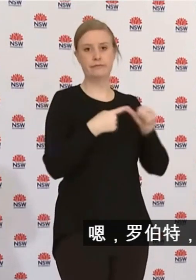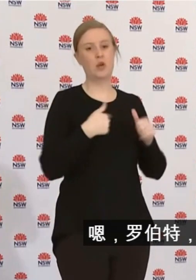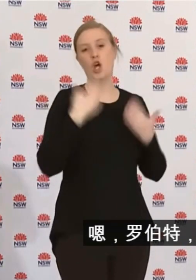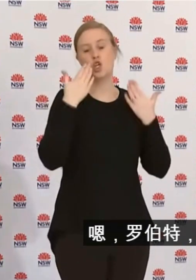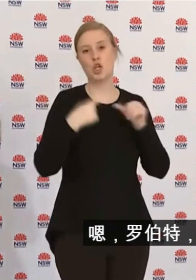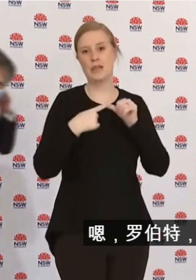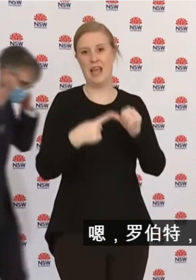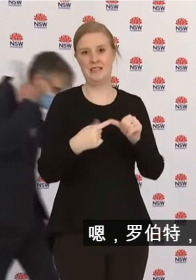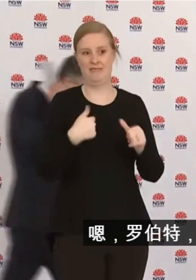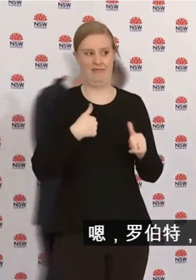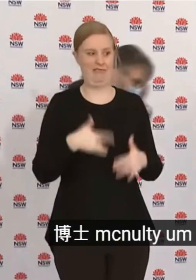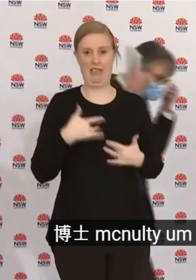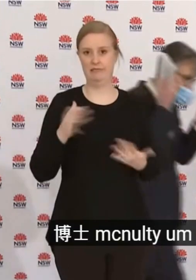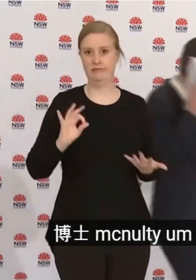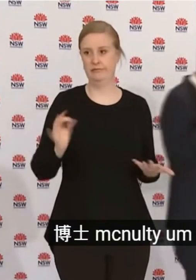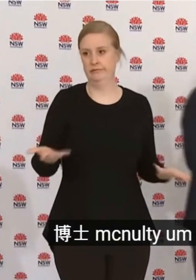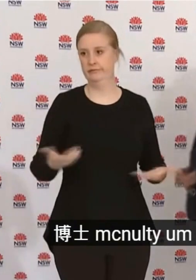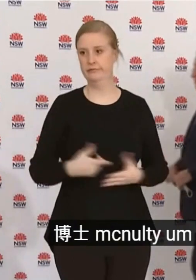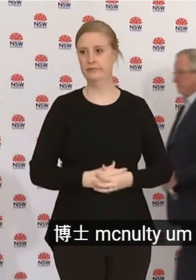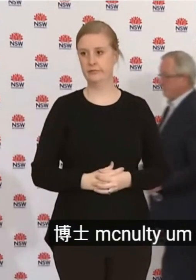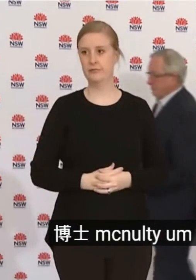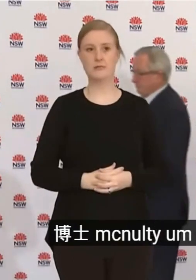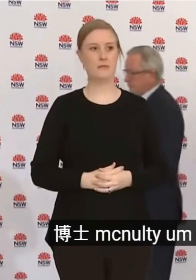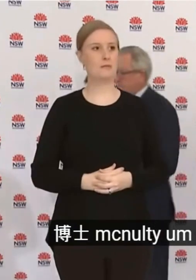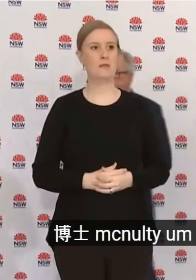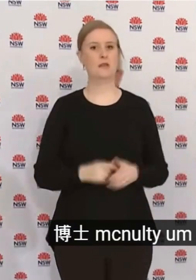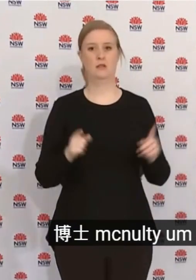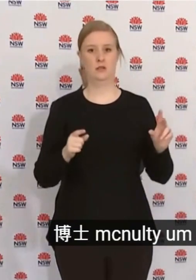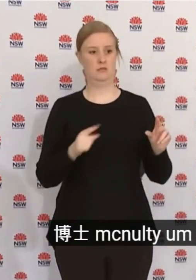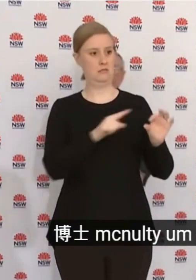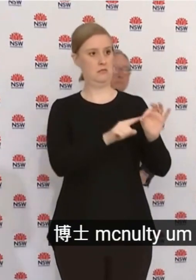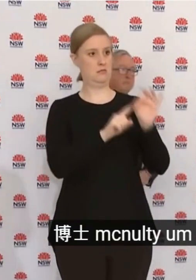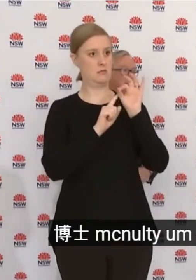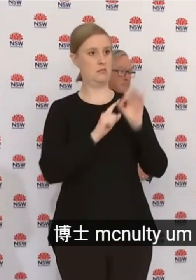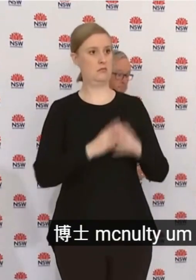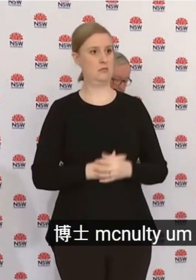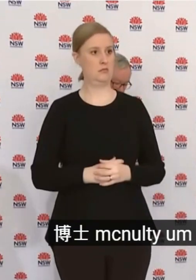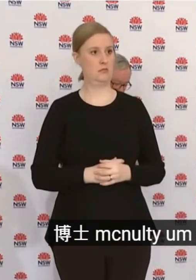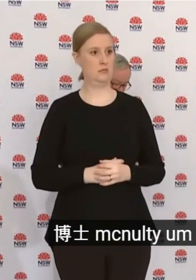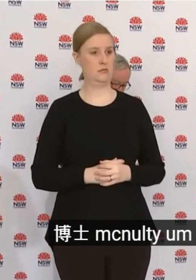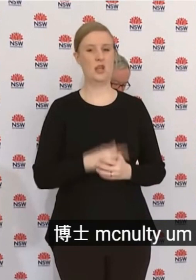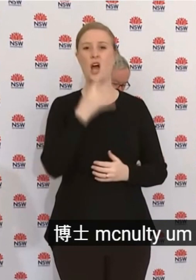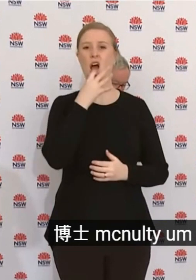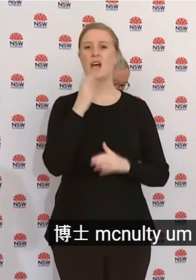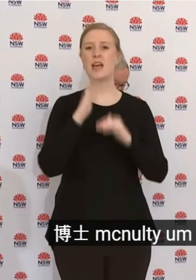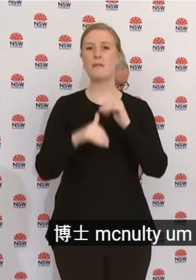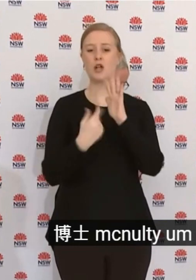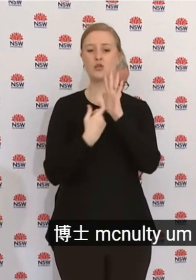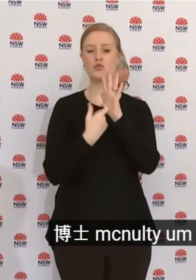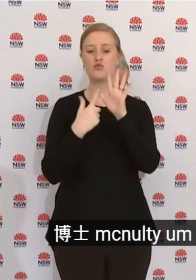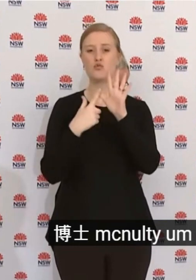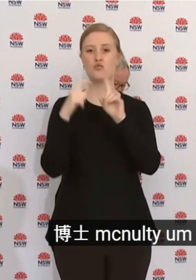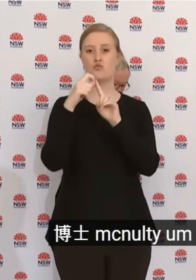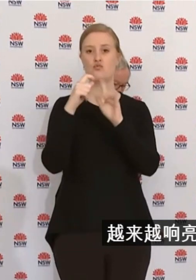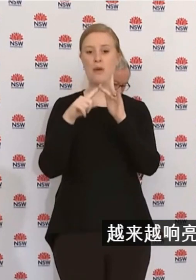her? Dr. McAnulty. Dr. McAnulty, rapid antigen testing, the